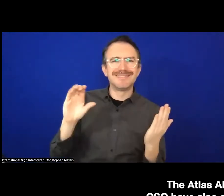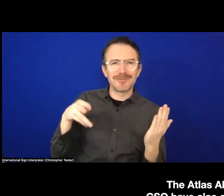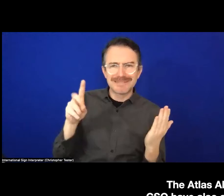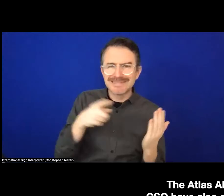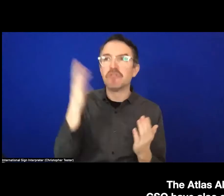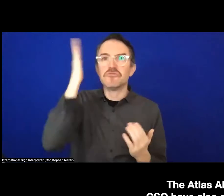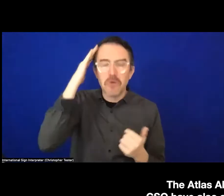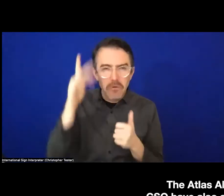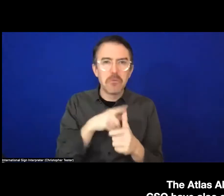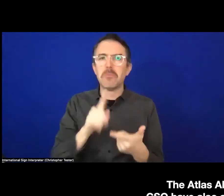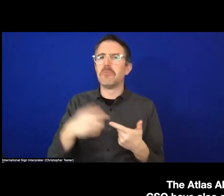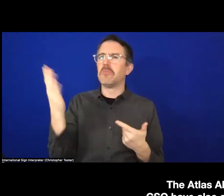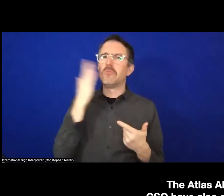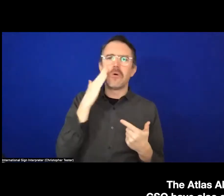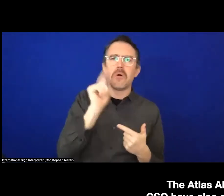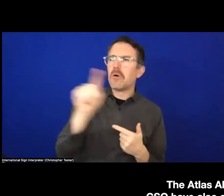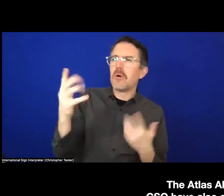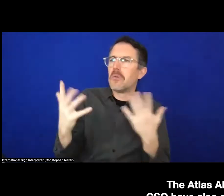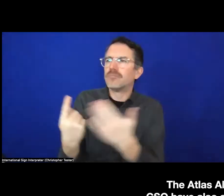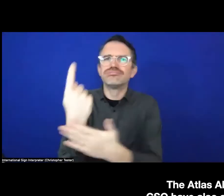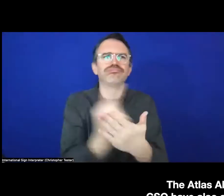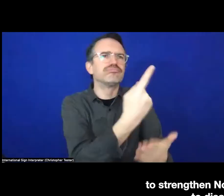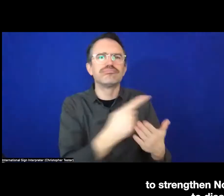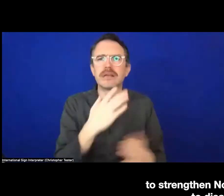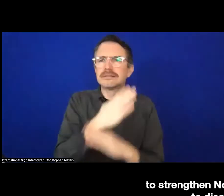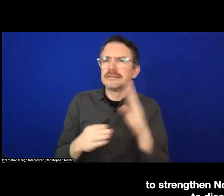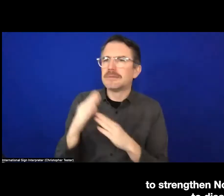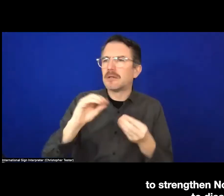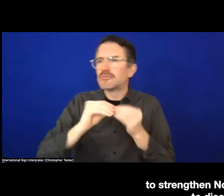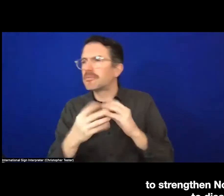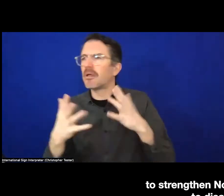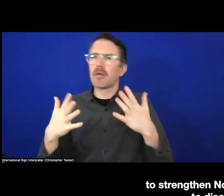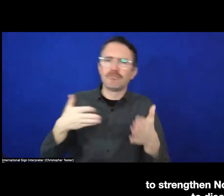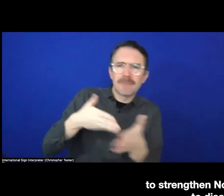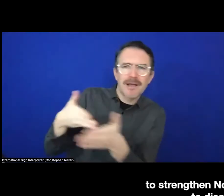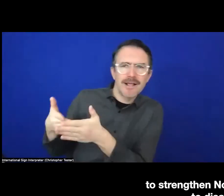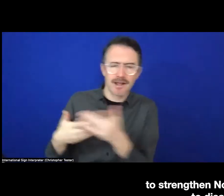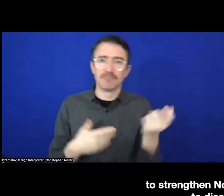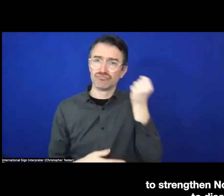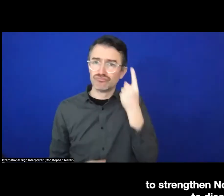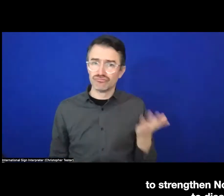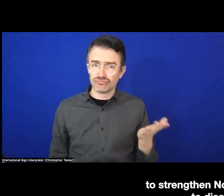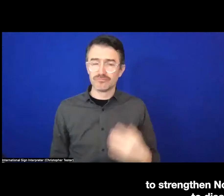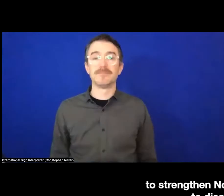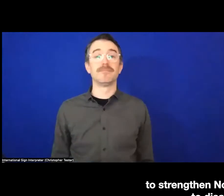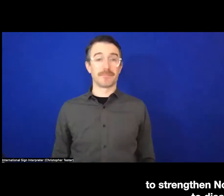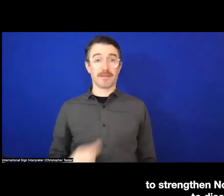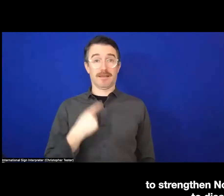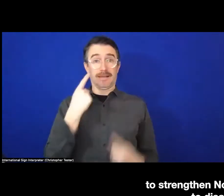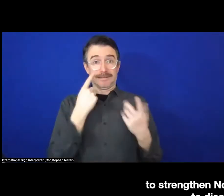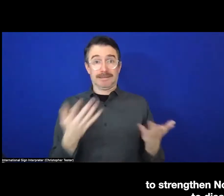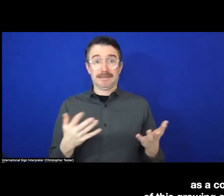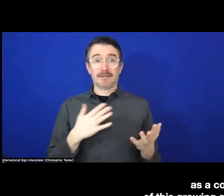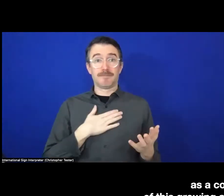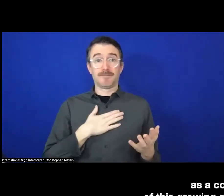Atlas Alliance and other CSO have also advocated effectively to strengthen Norway's commitment to disability